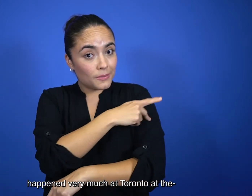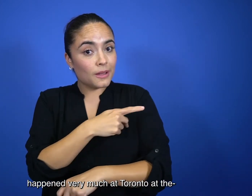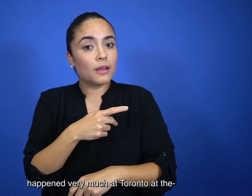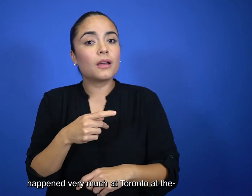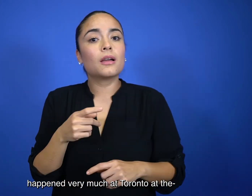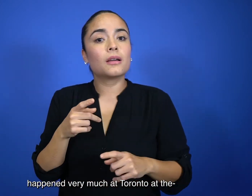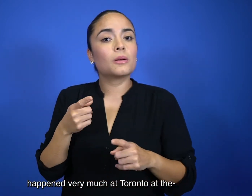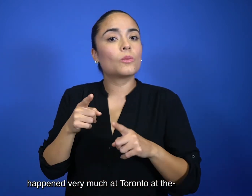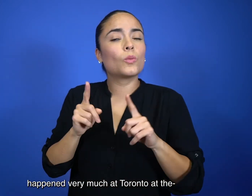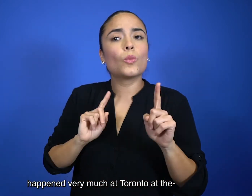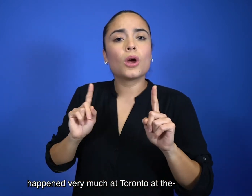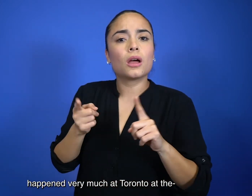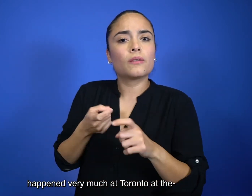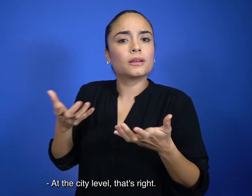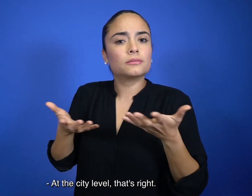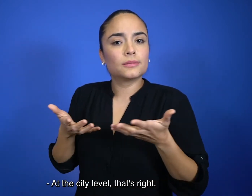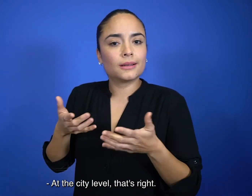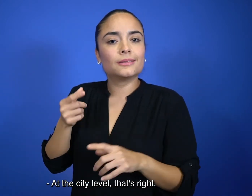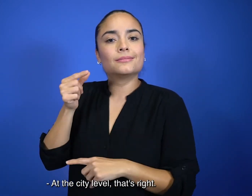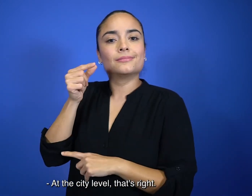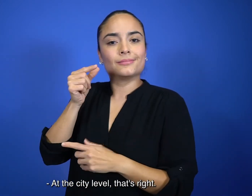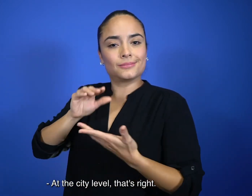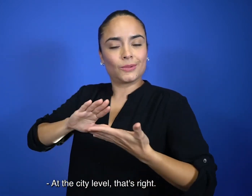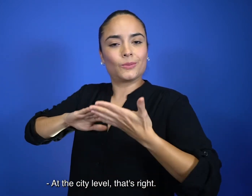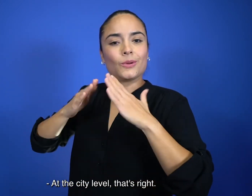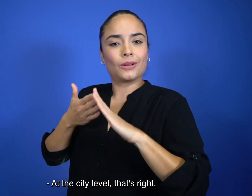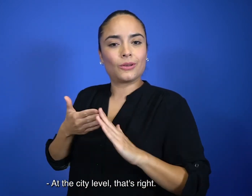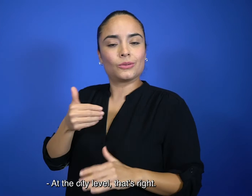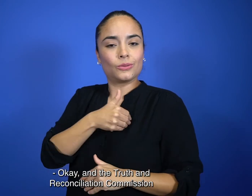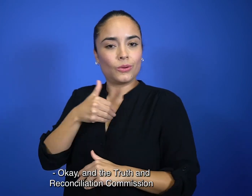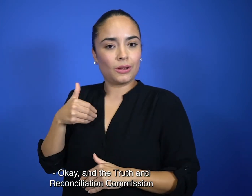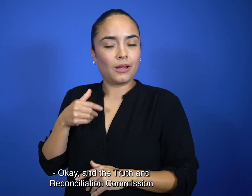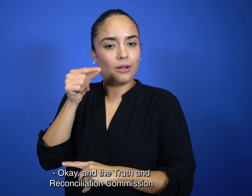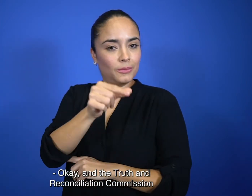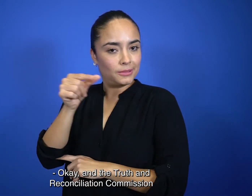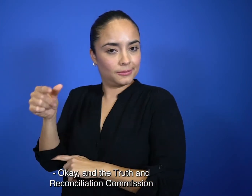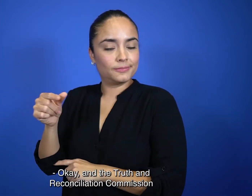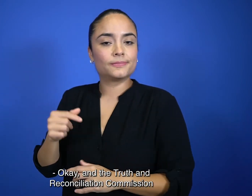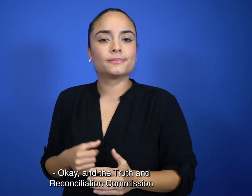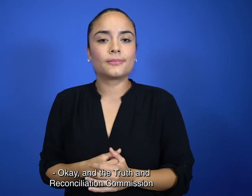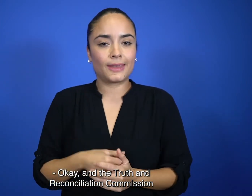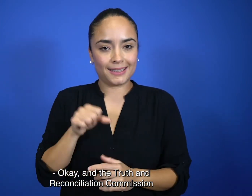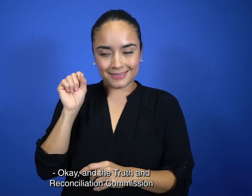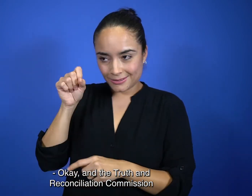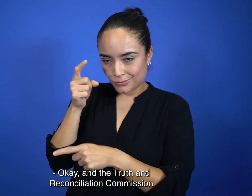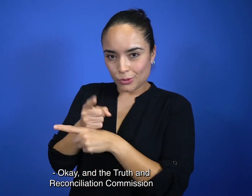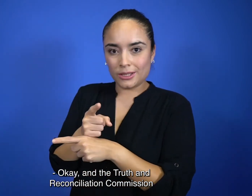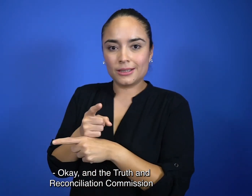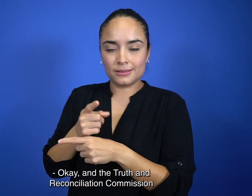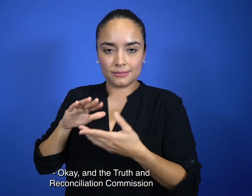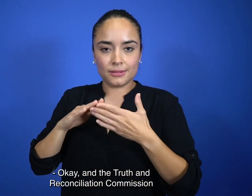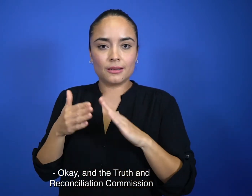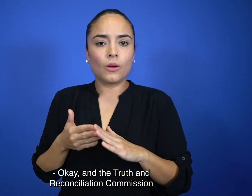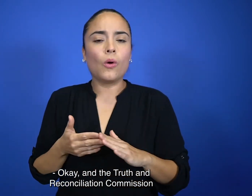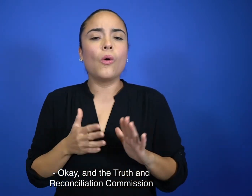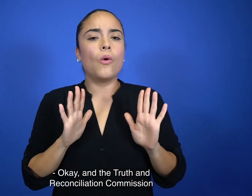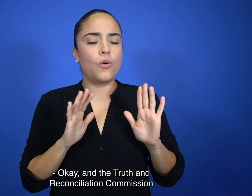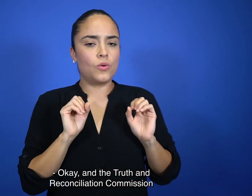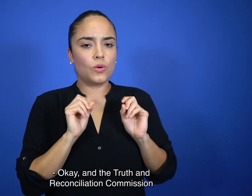much at Toronto, At the Toronto city level, that's right. Yeah. Okay. And the Truth and Reconciliation Commission was